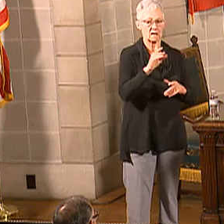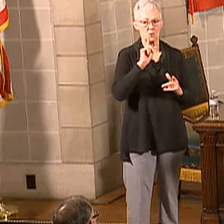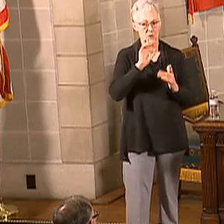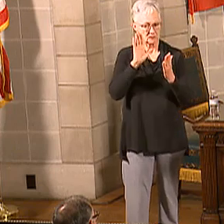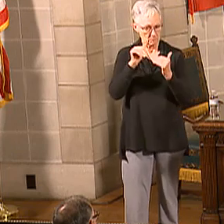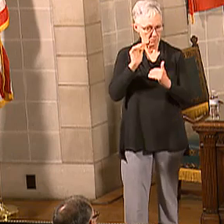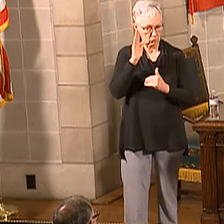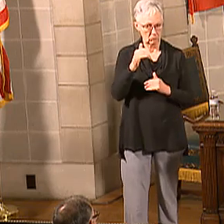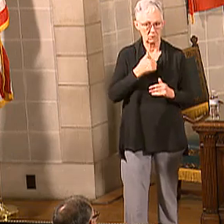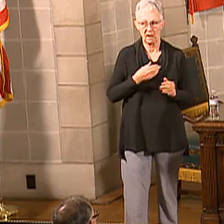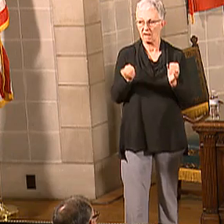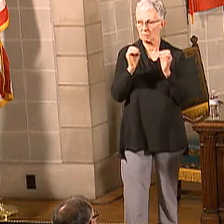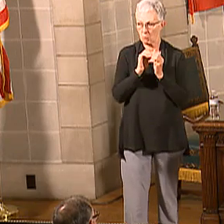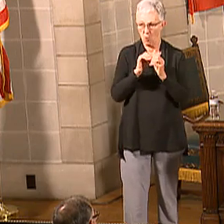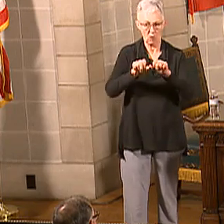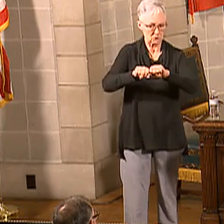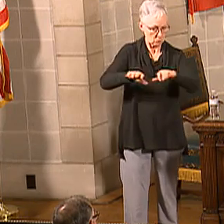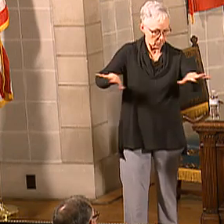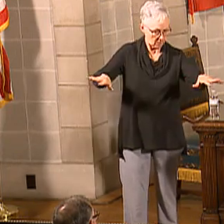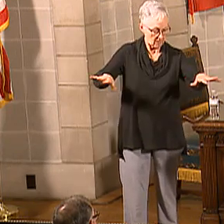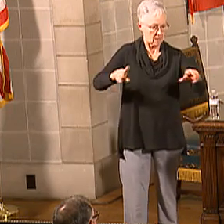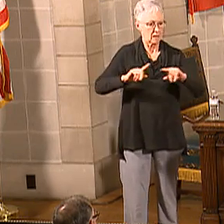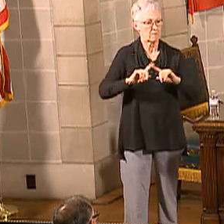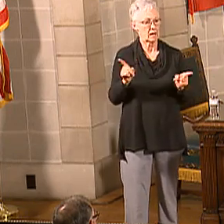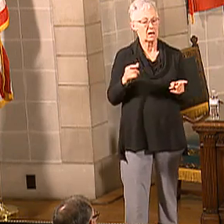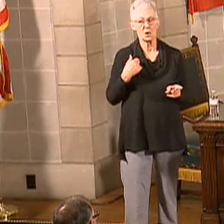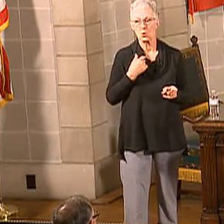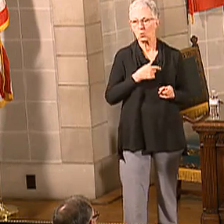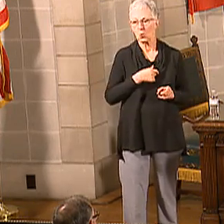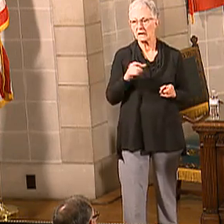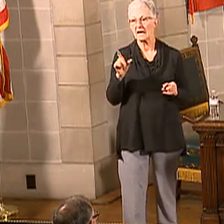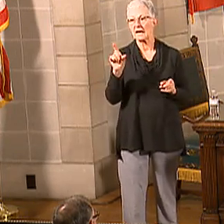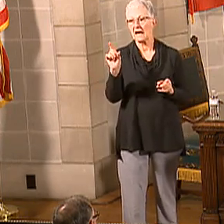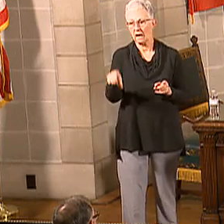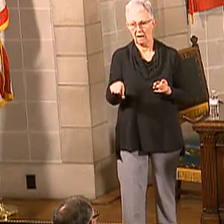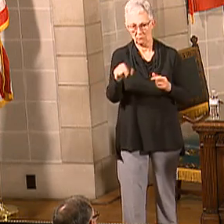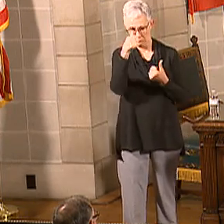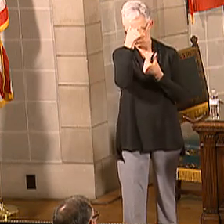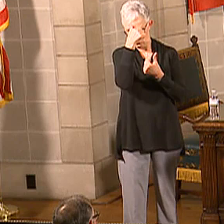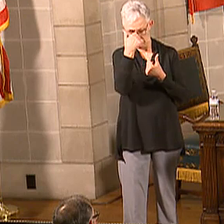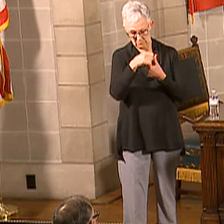together. But I can't emphasize enough what we've talked a lot about here today, which is